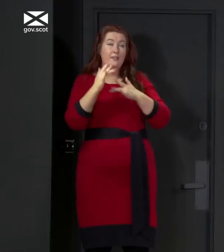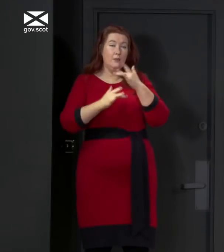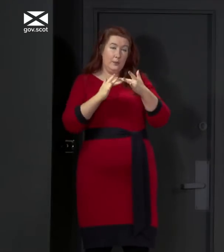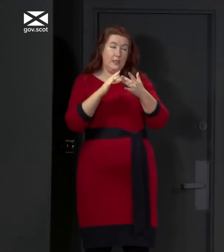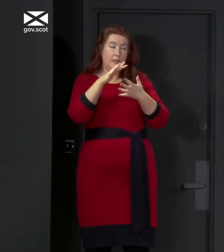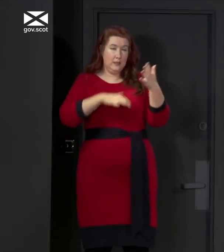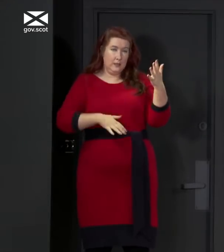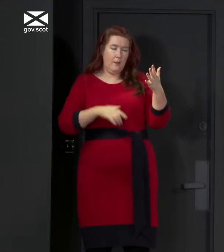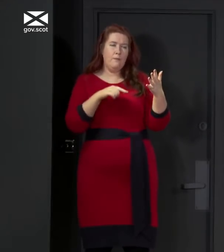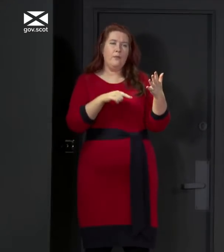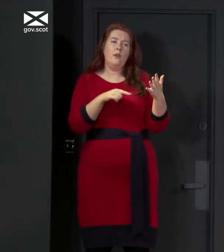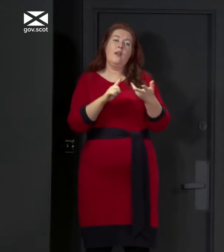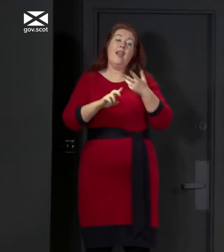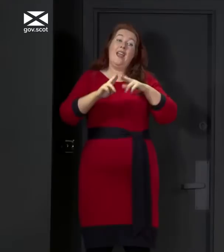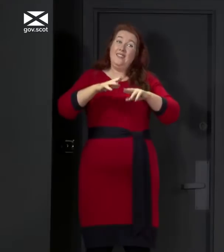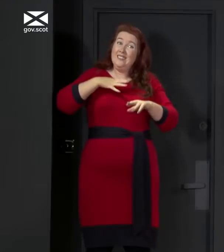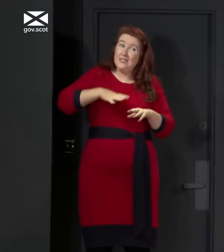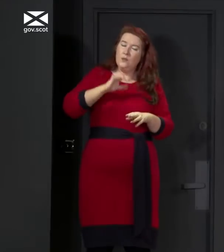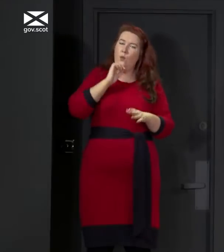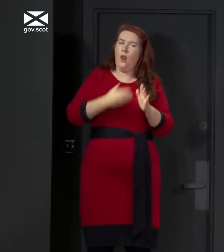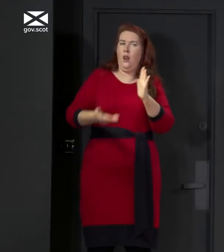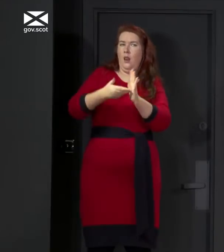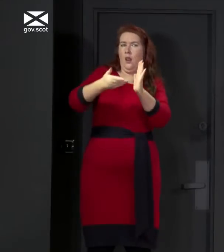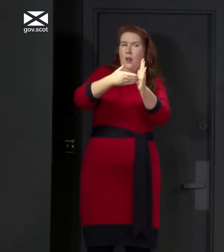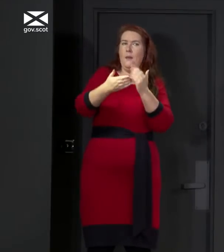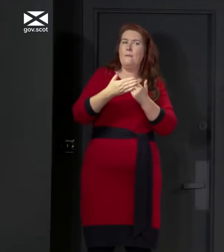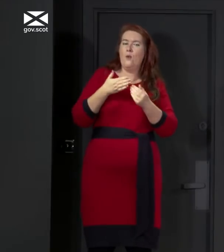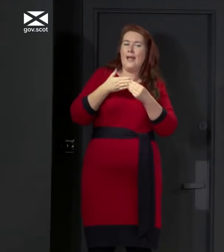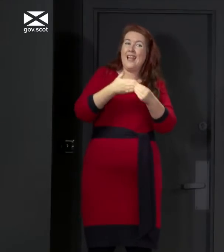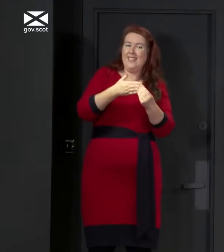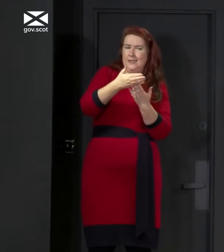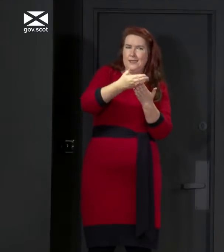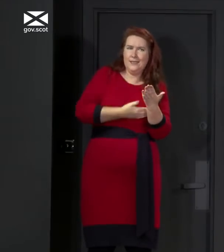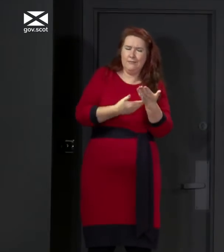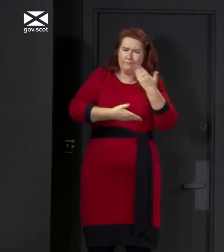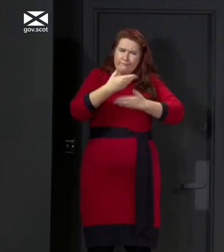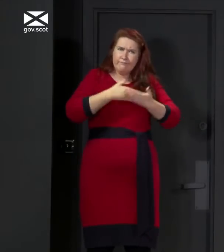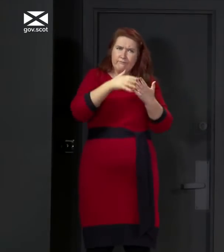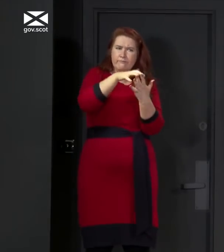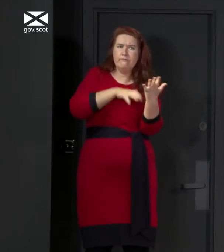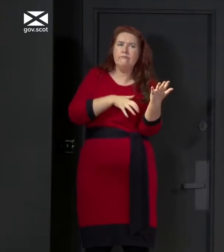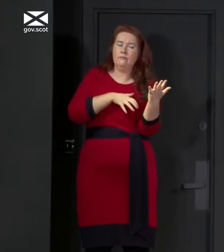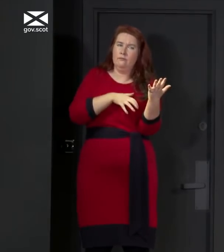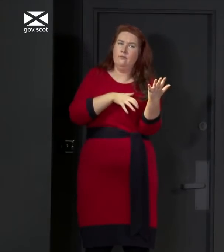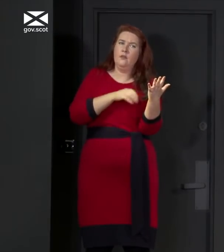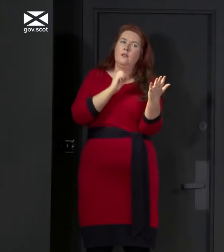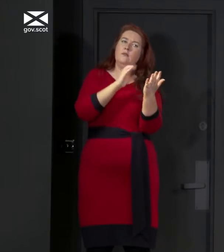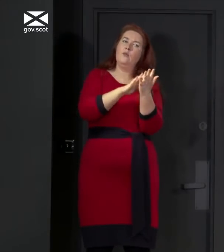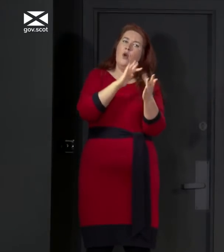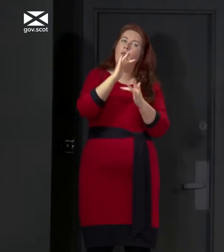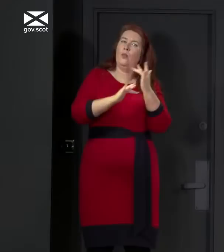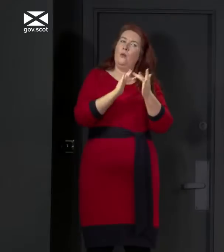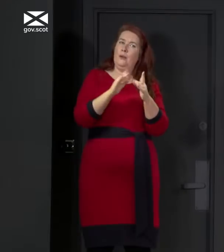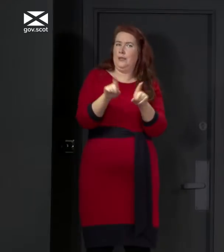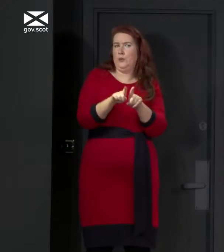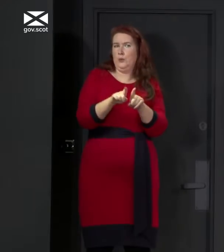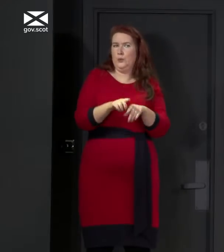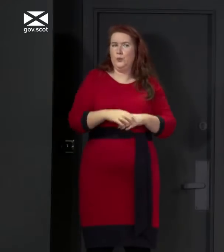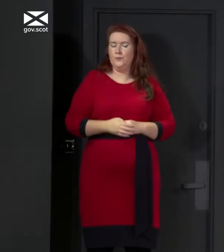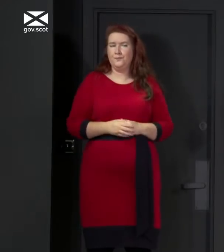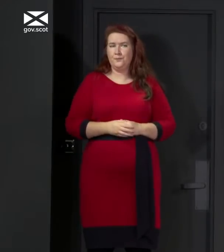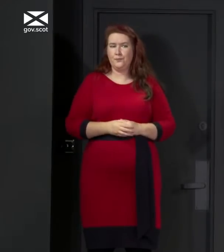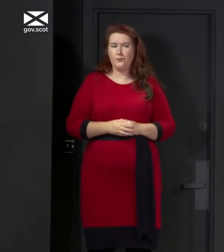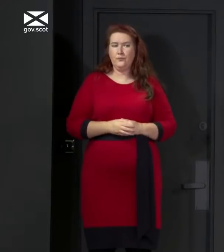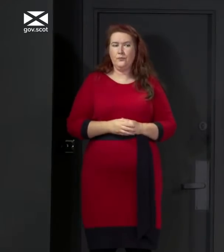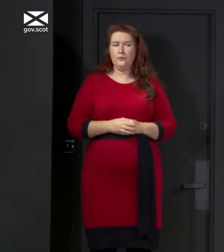will put forward and publish additional guidance to help people navigate their way through this as well as we can.